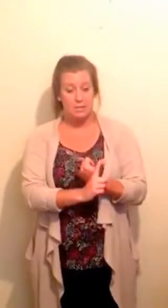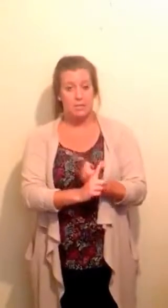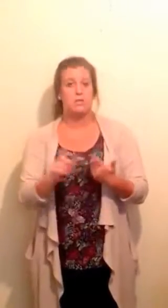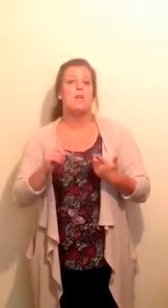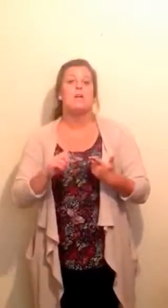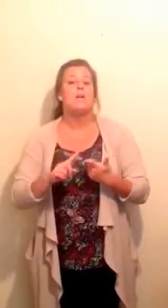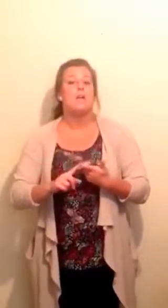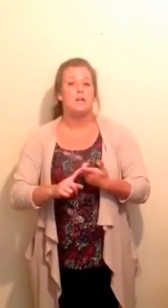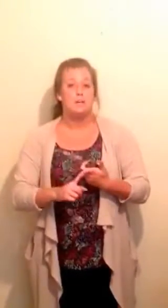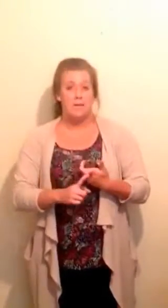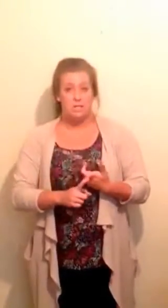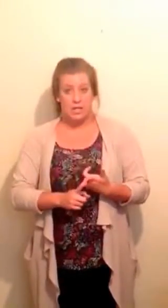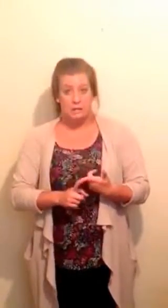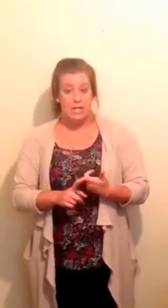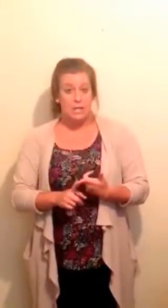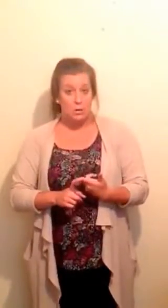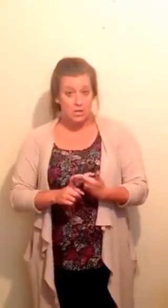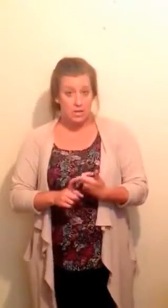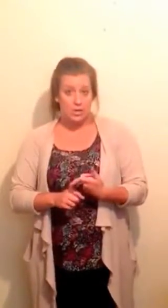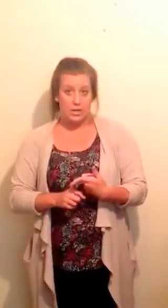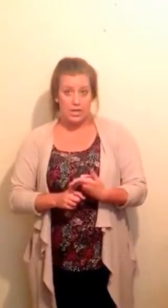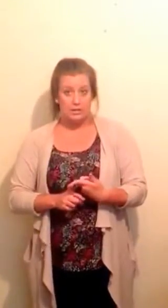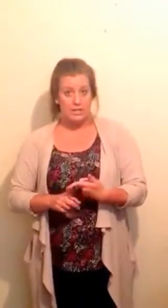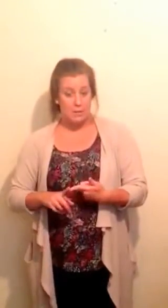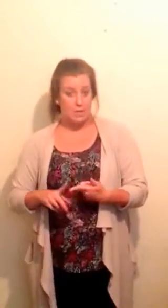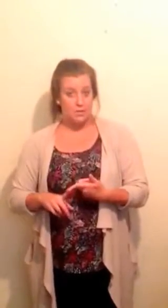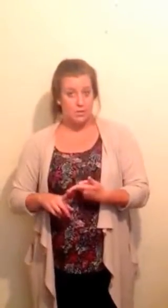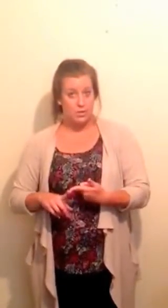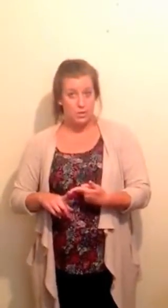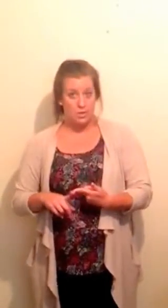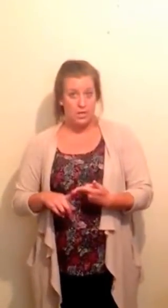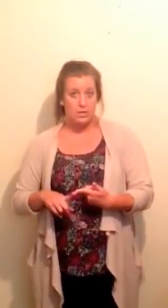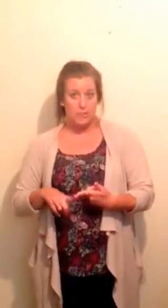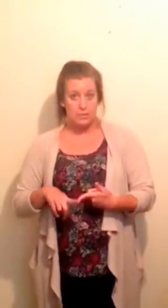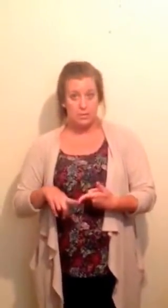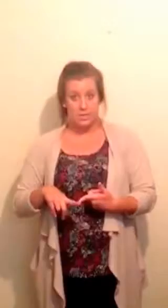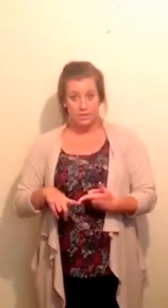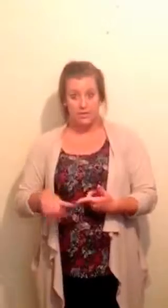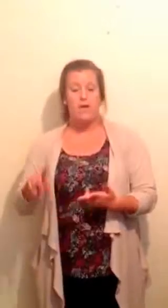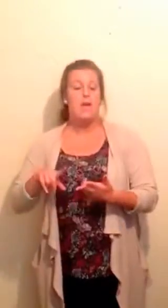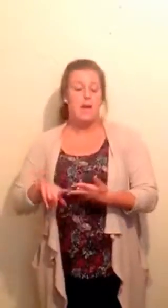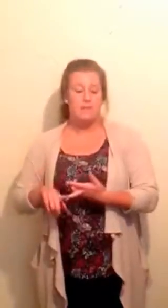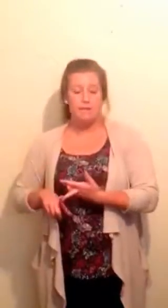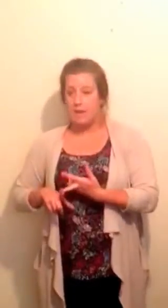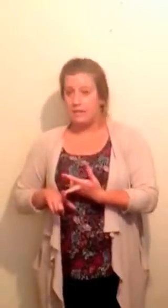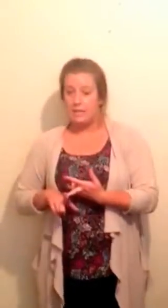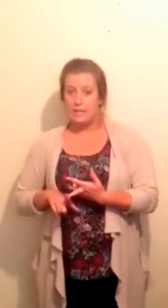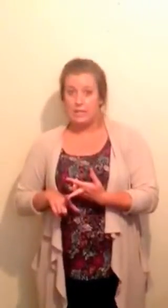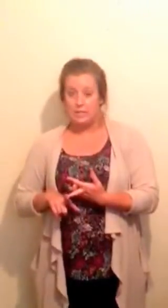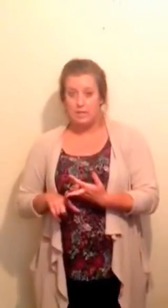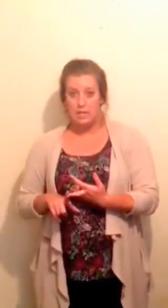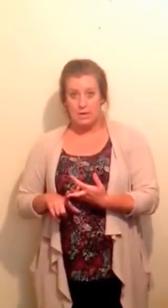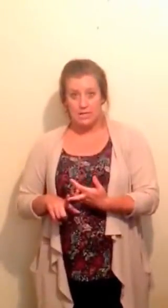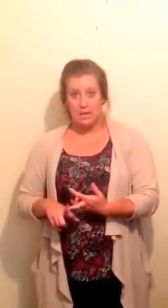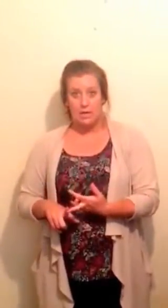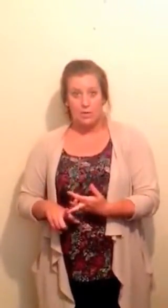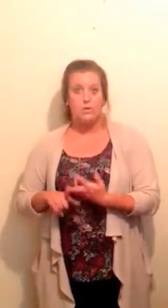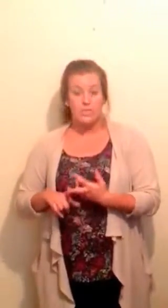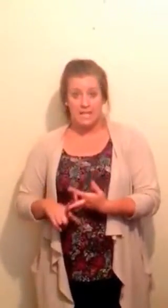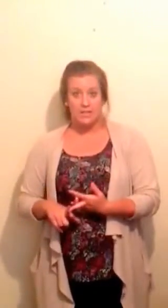tables. You're going to make sure that you take notes, and you're going to get your assignments for the school that you're going to observe. And then finally, you're going to do the QSR code to take the